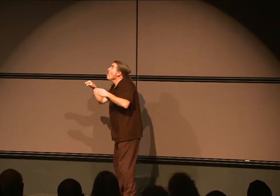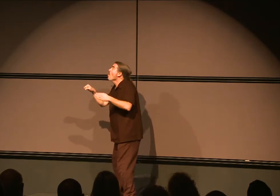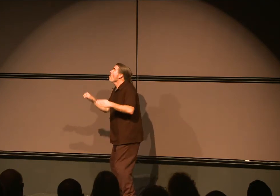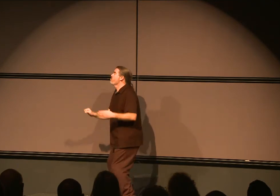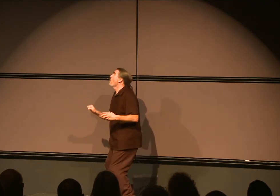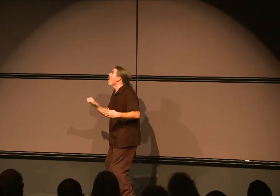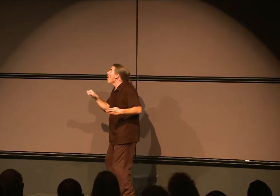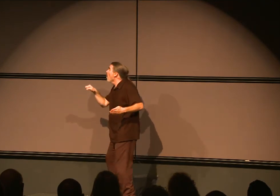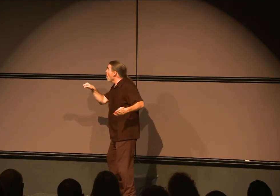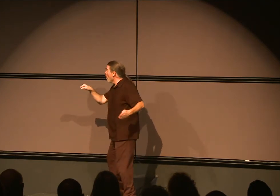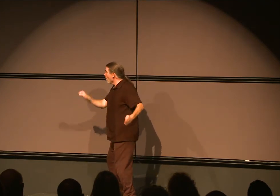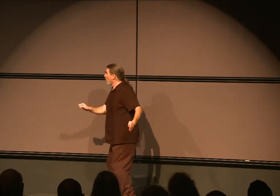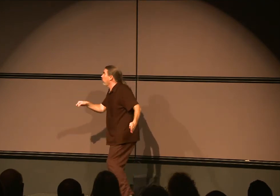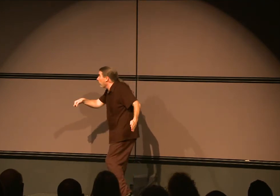it.